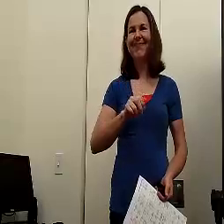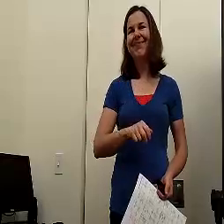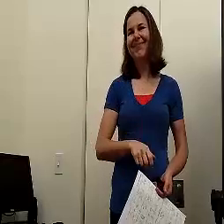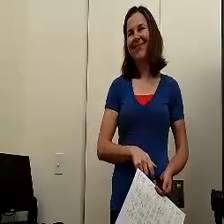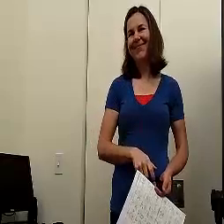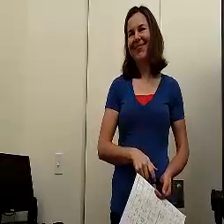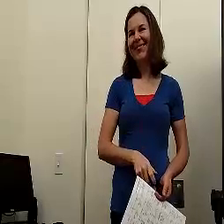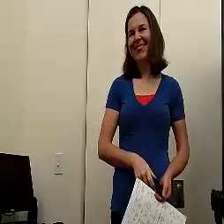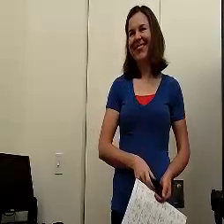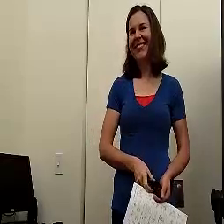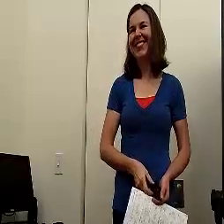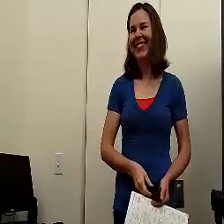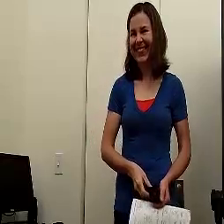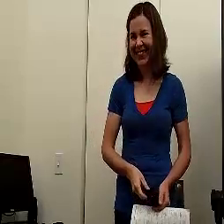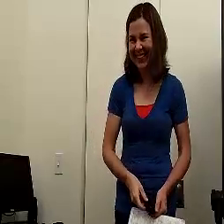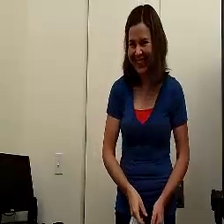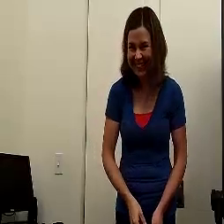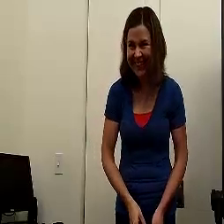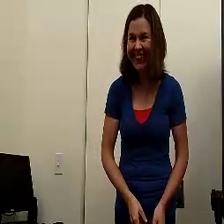I had to do a slow motion.